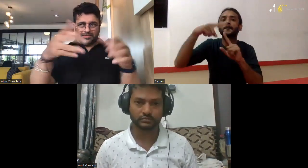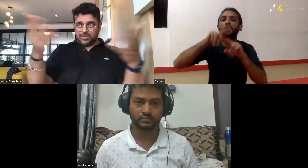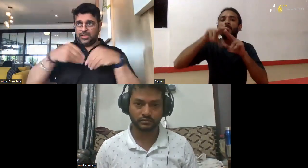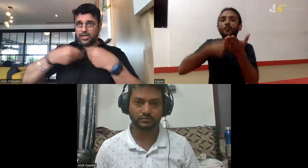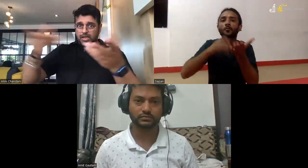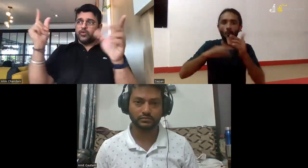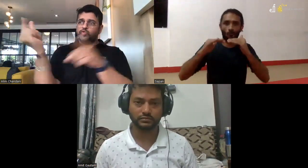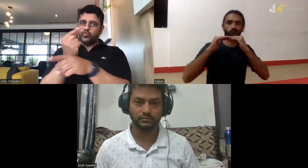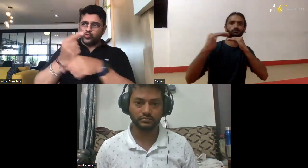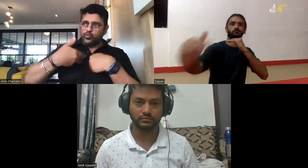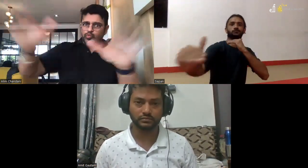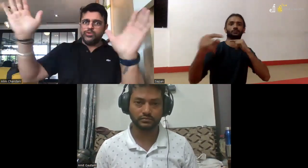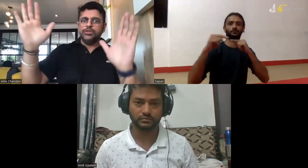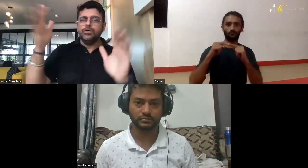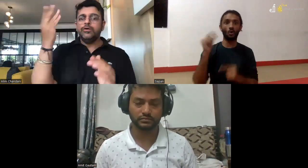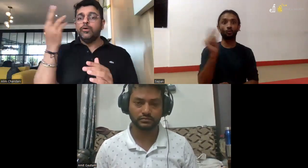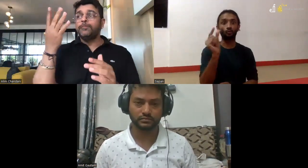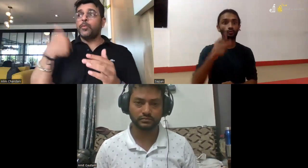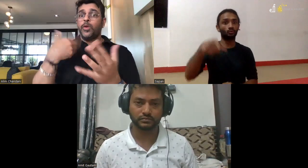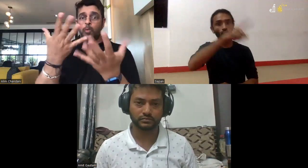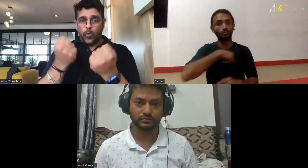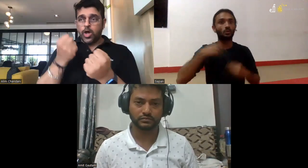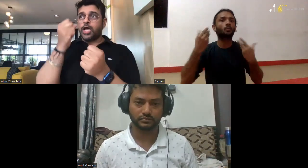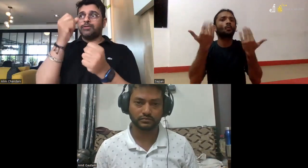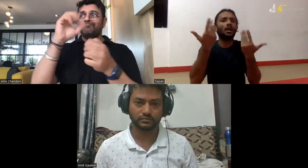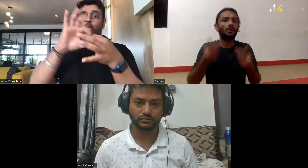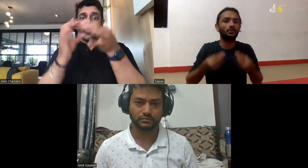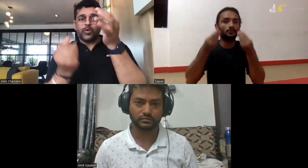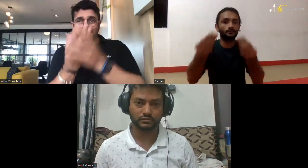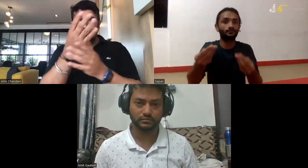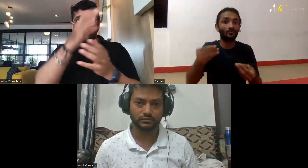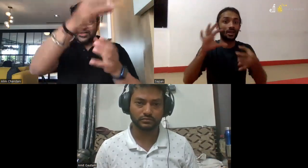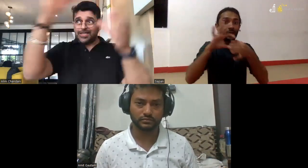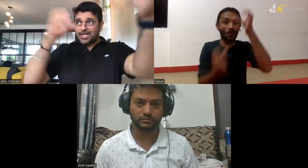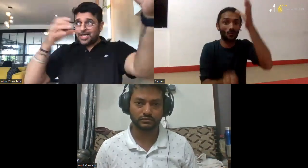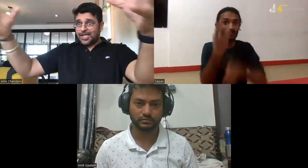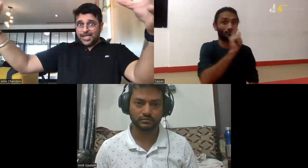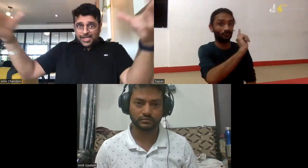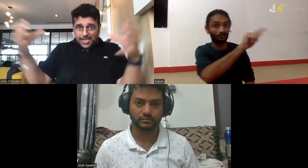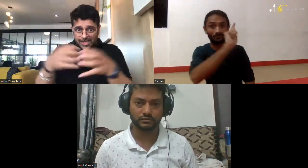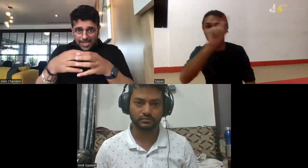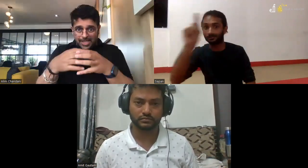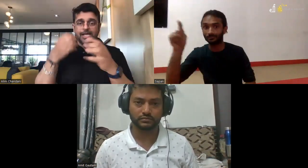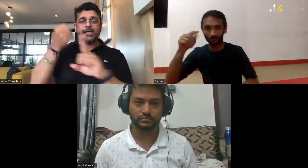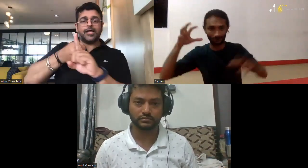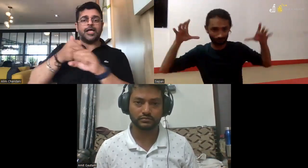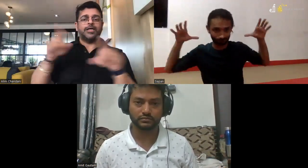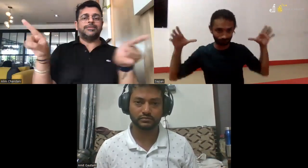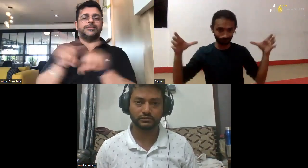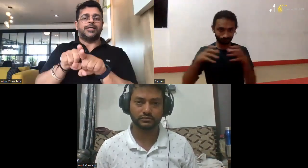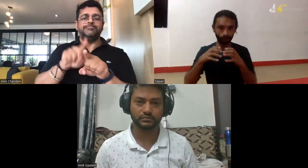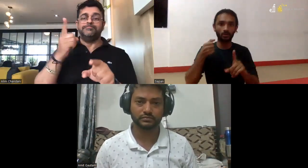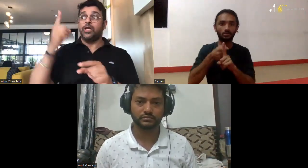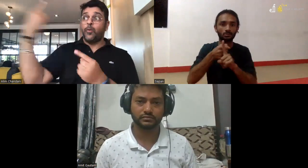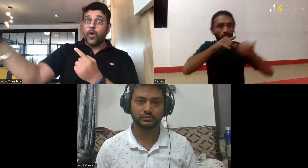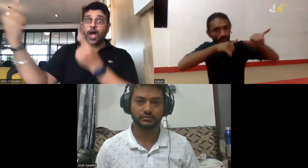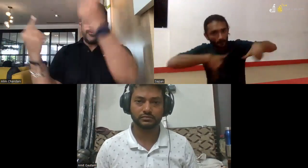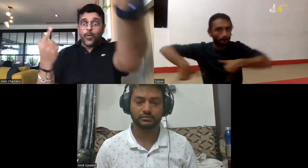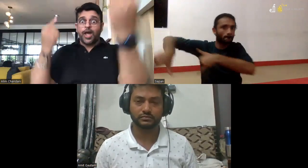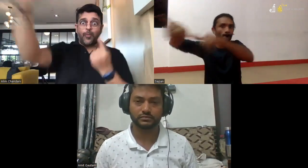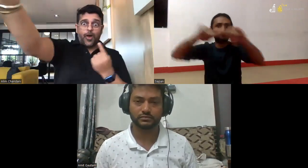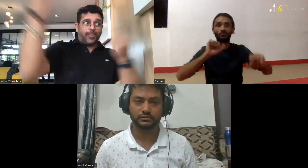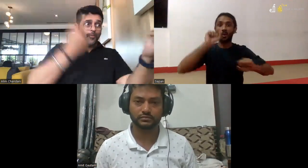well. Thank you for your answer. But yeah, one important thing, planning. So, you just say that, yeah, I want all